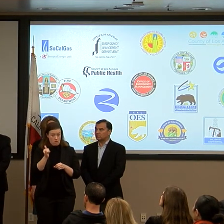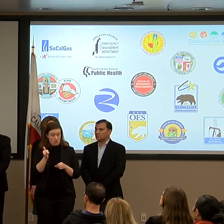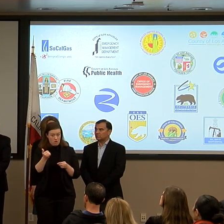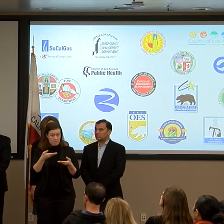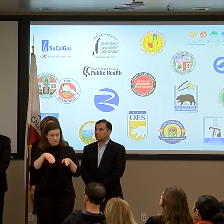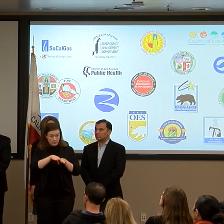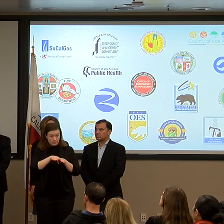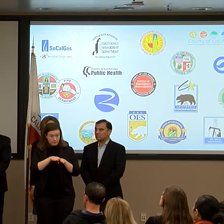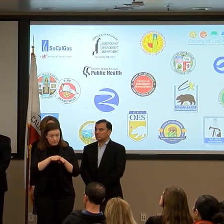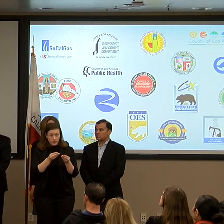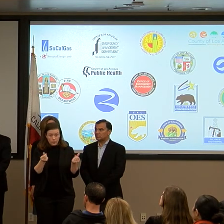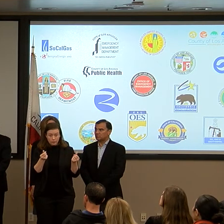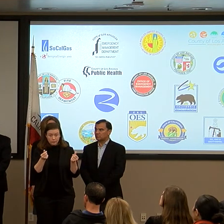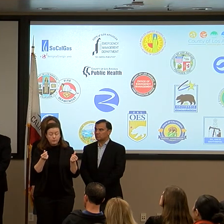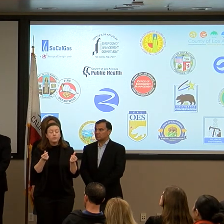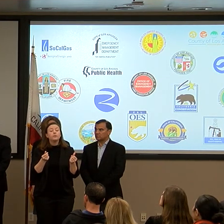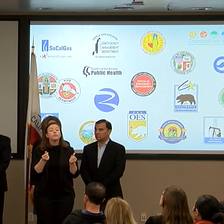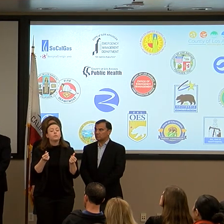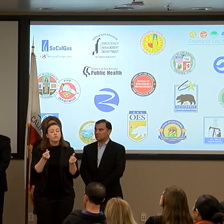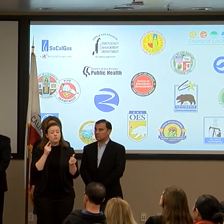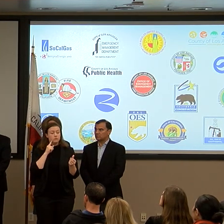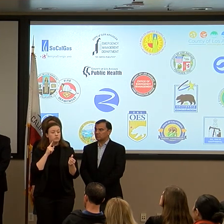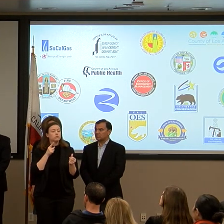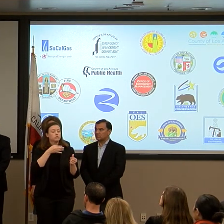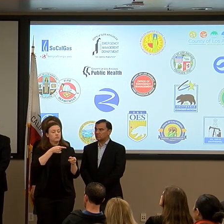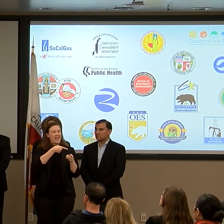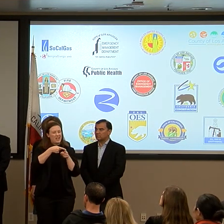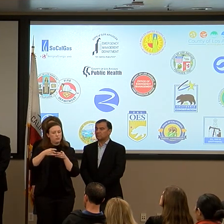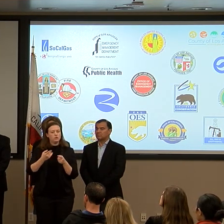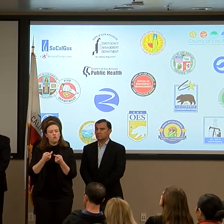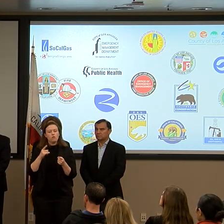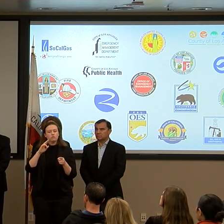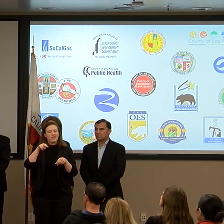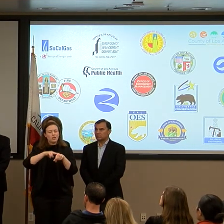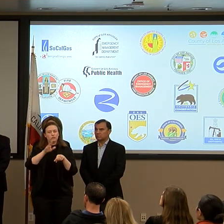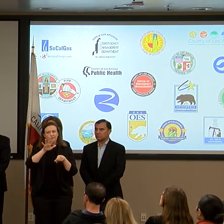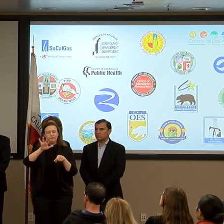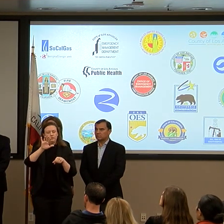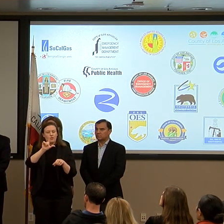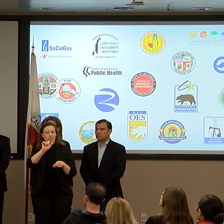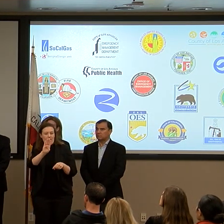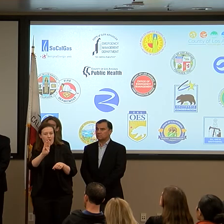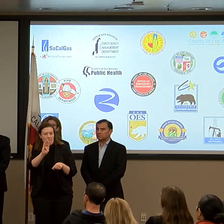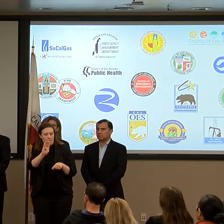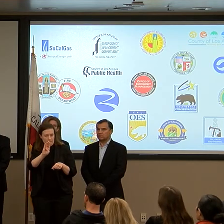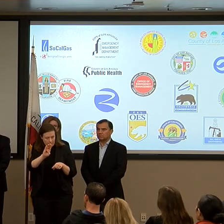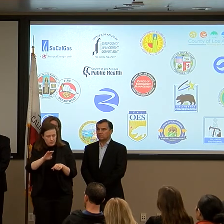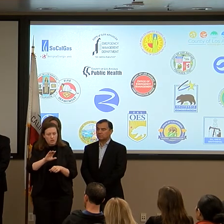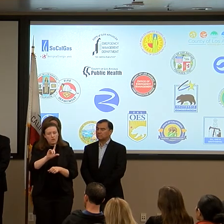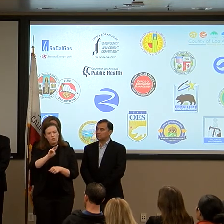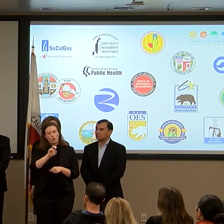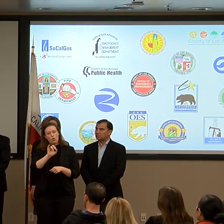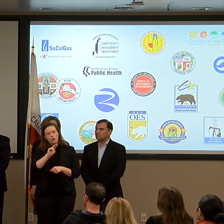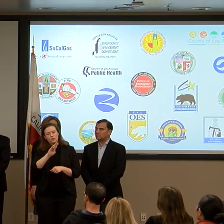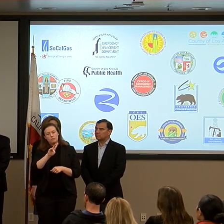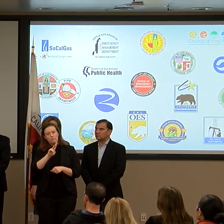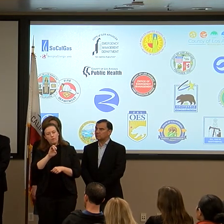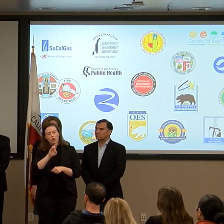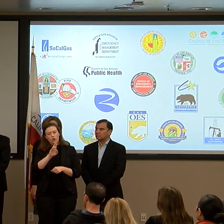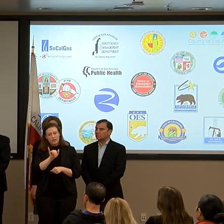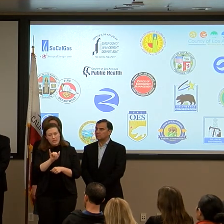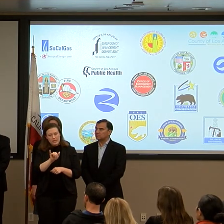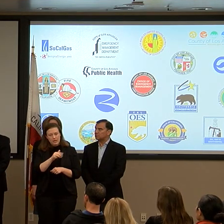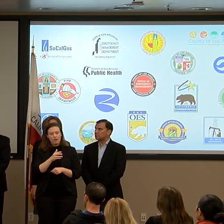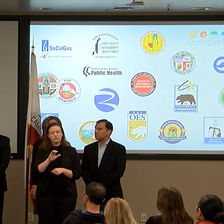was developed in consultation with experts at the national labs, independent experts from the Lawrence Berkeley National Lab, Lawrence Livermore, and